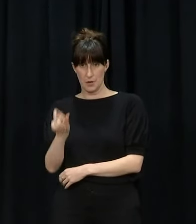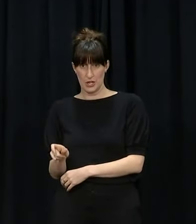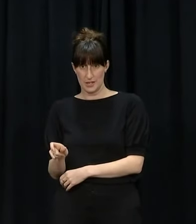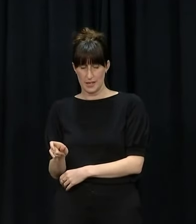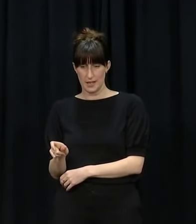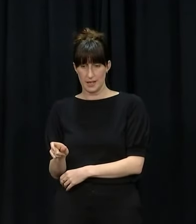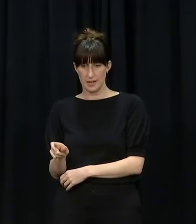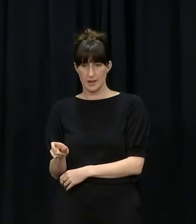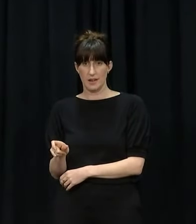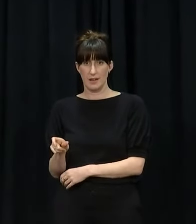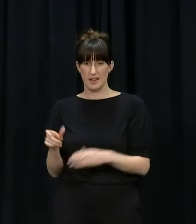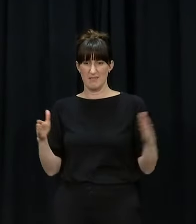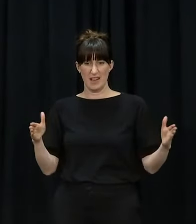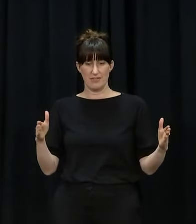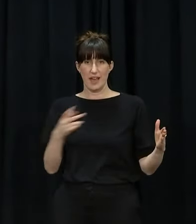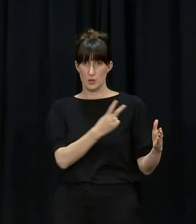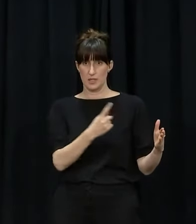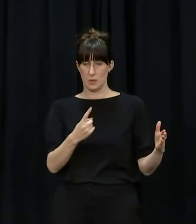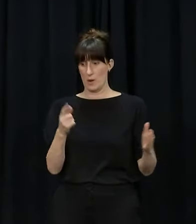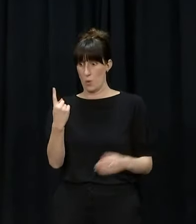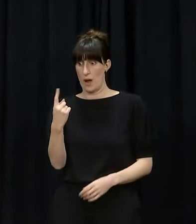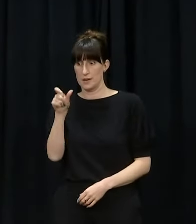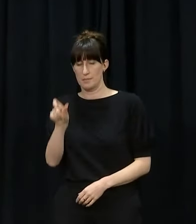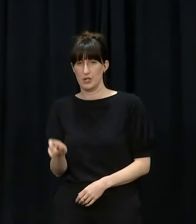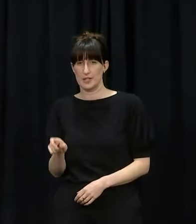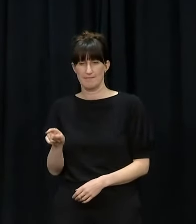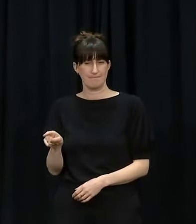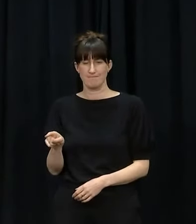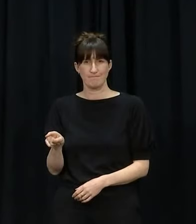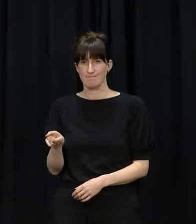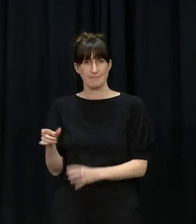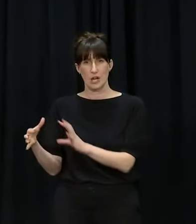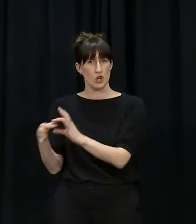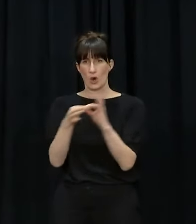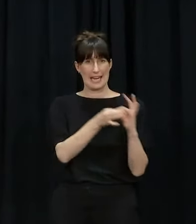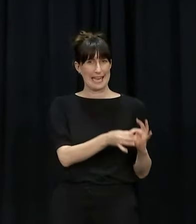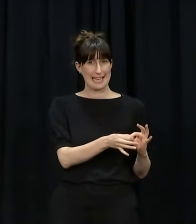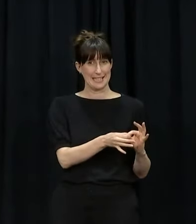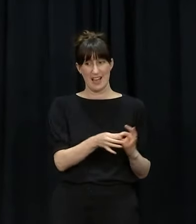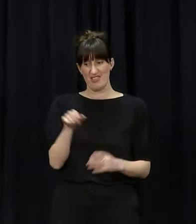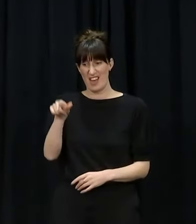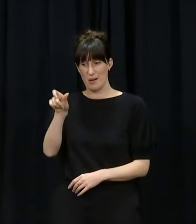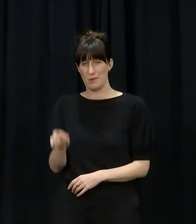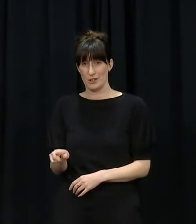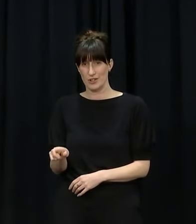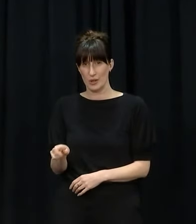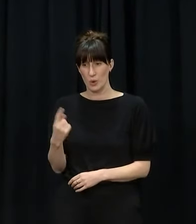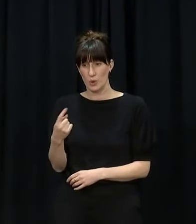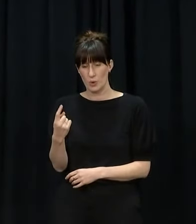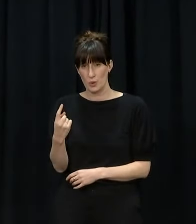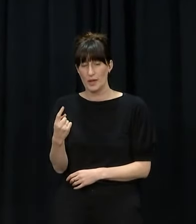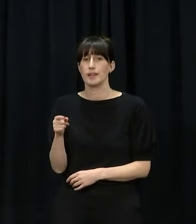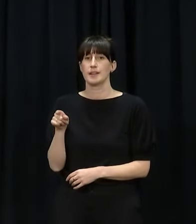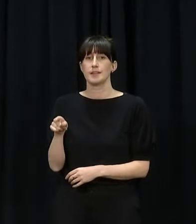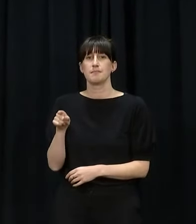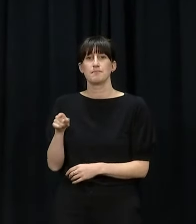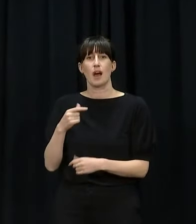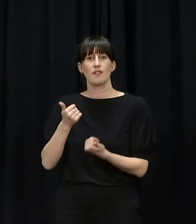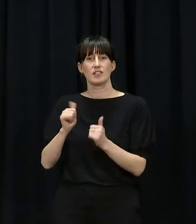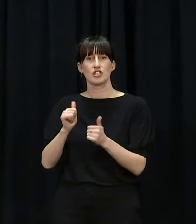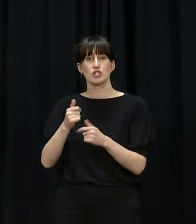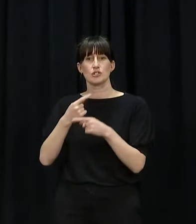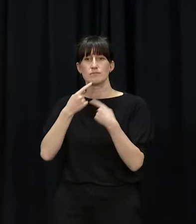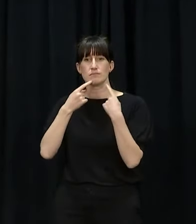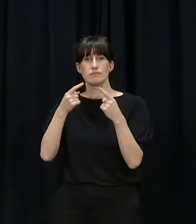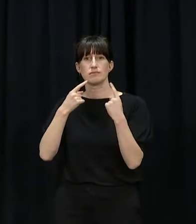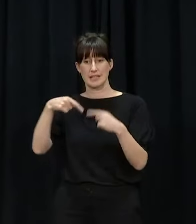21 is confirmed to be unlikely to be linked to the cluster, and that is the air crew member you have heard me talk about in this morning's media